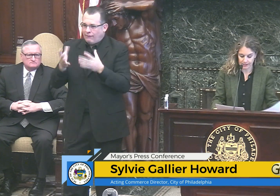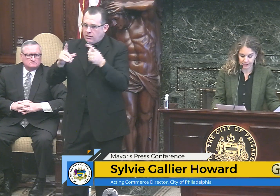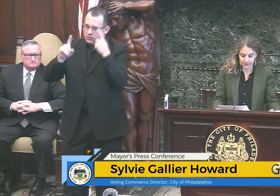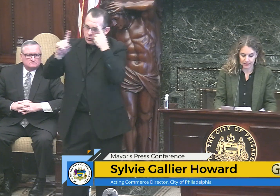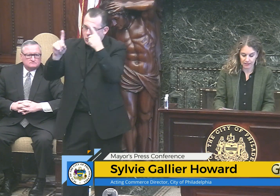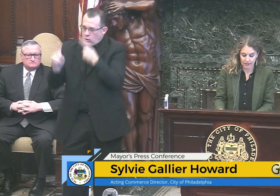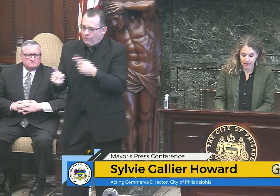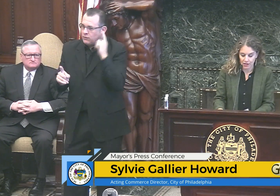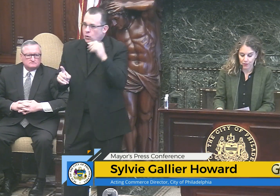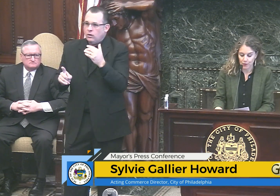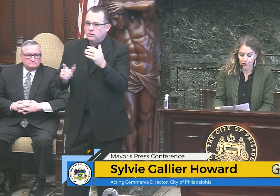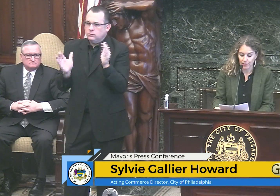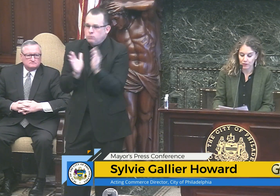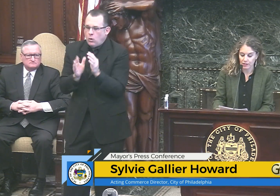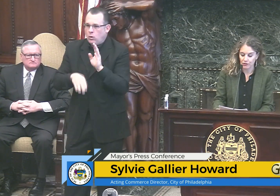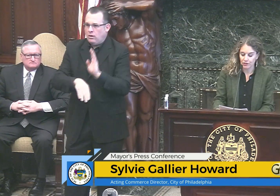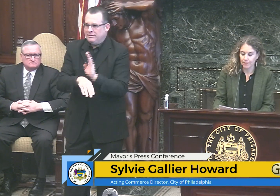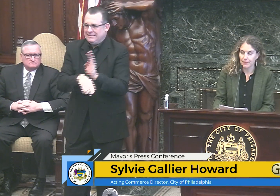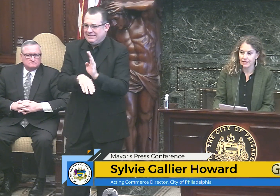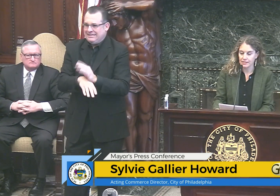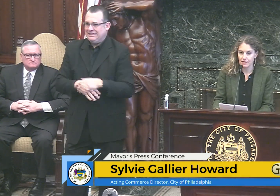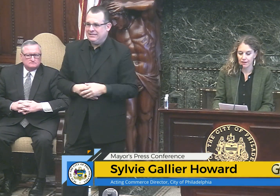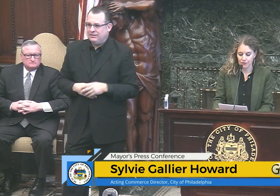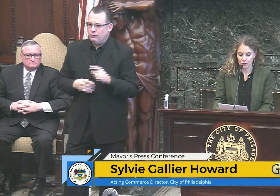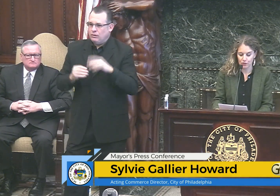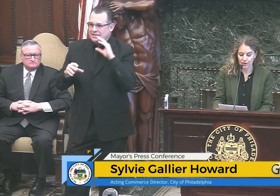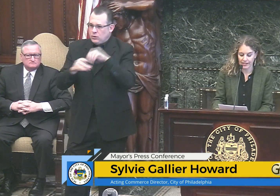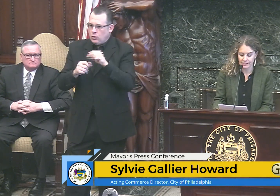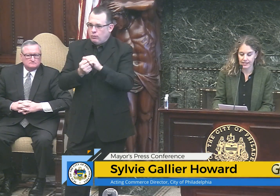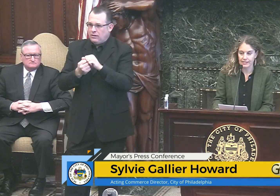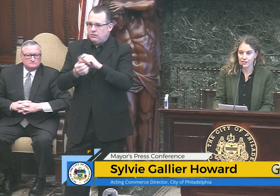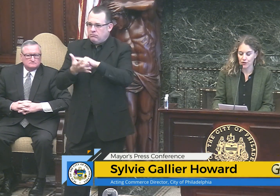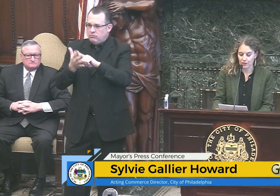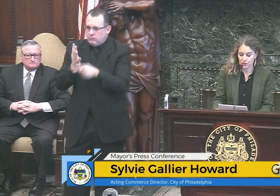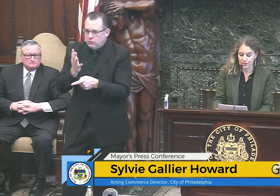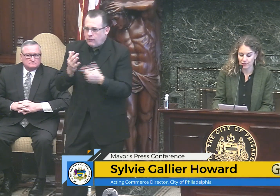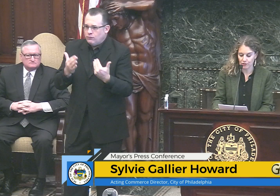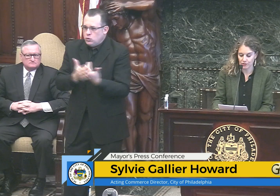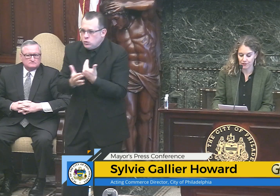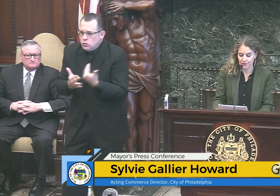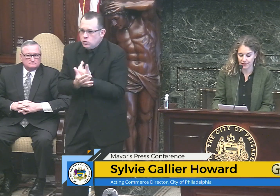small businesses. The program will include a mix of new grants and